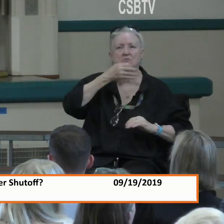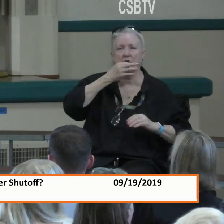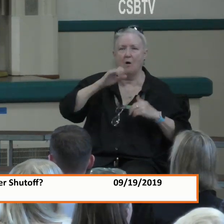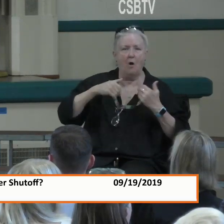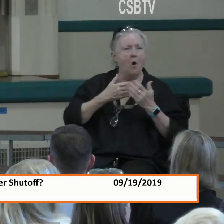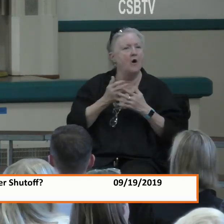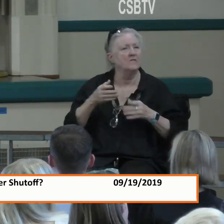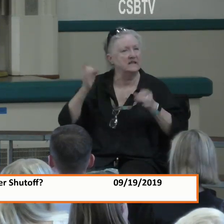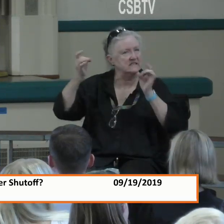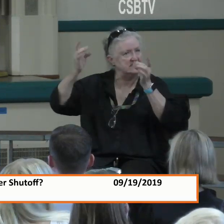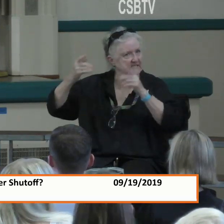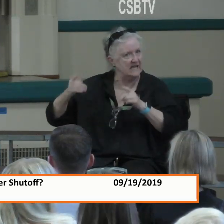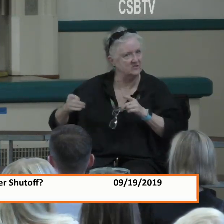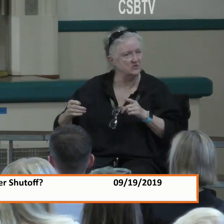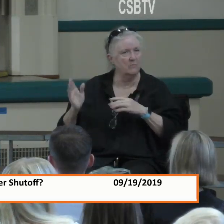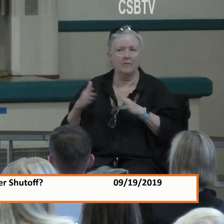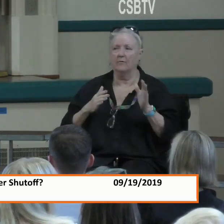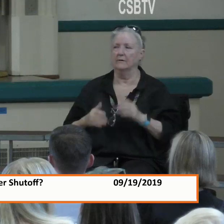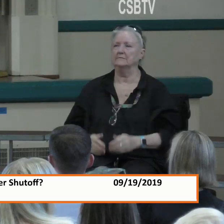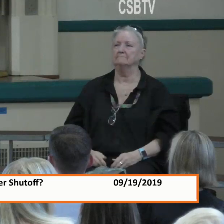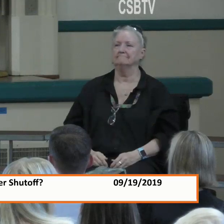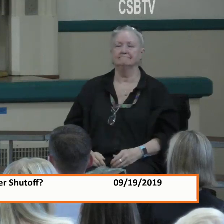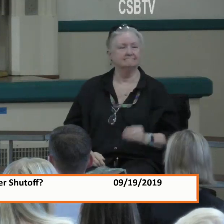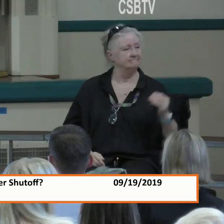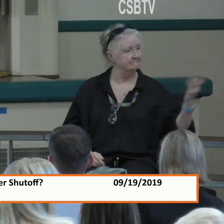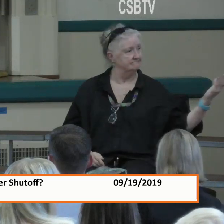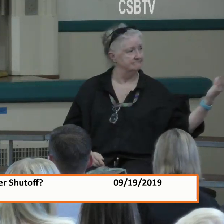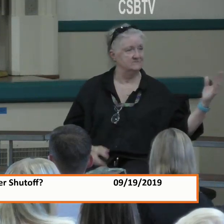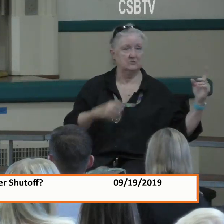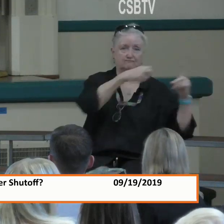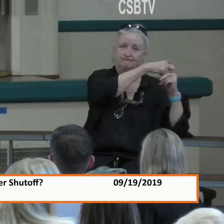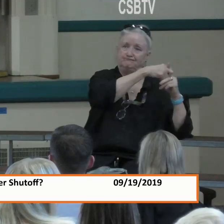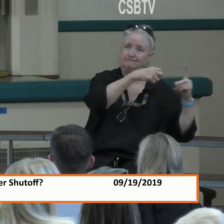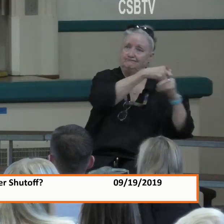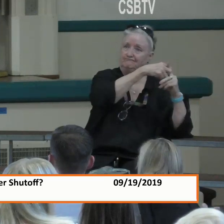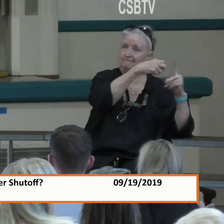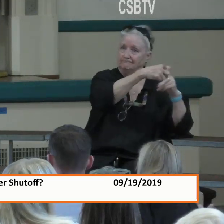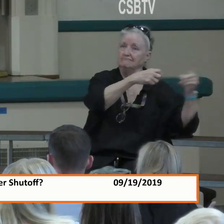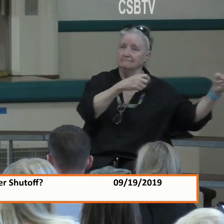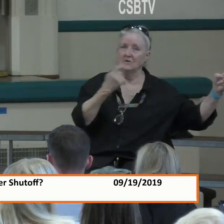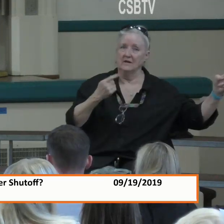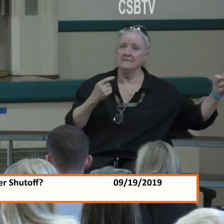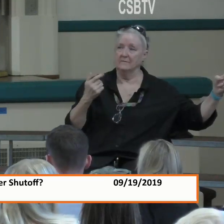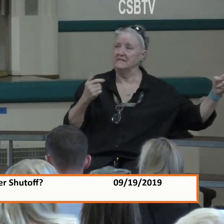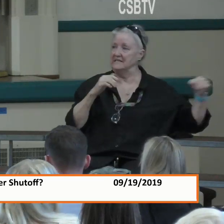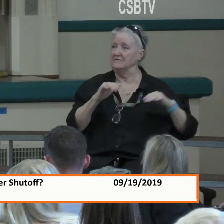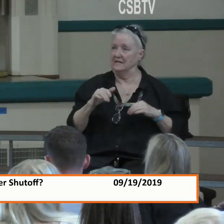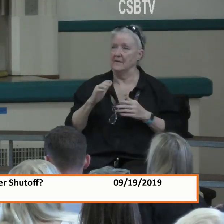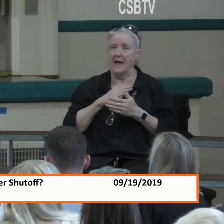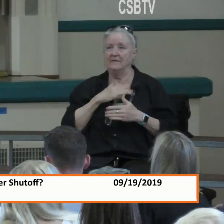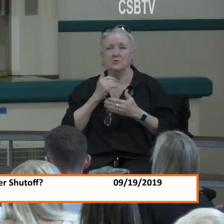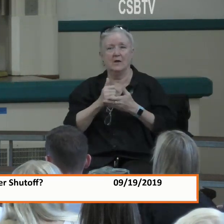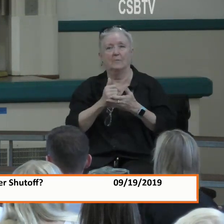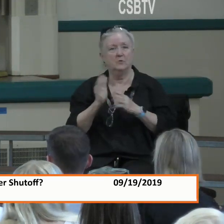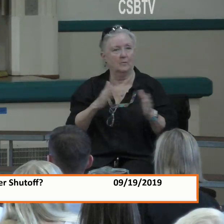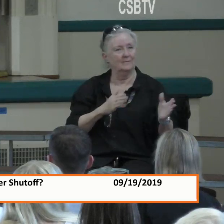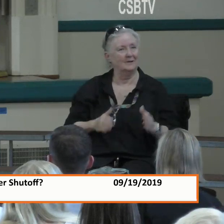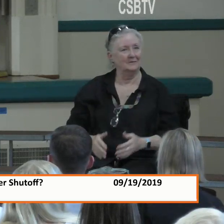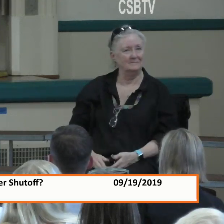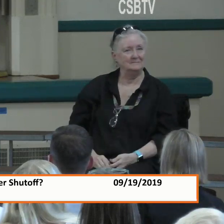things disaster and disaster preparation. So get a hold of one of them this evening and they'll be happy to help you to